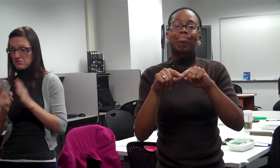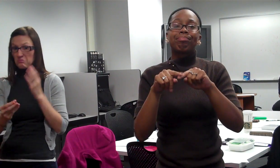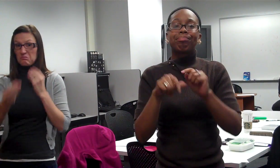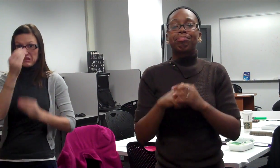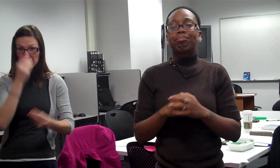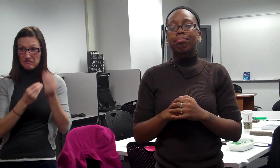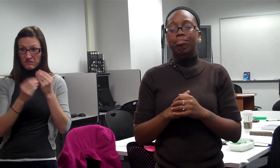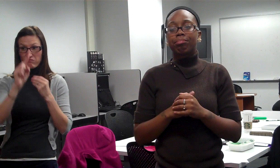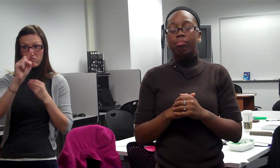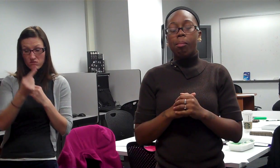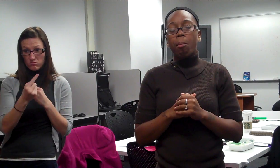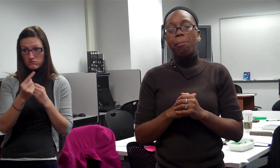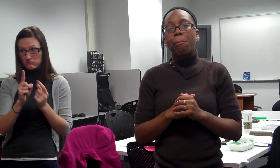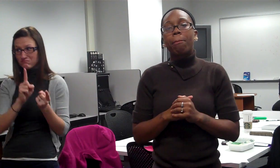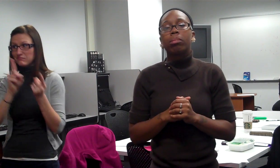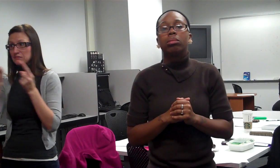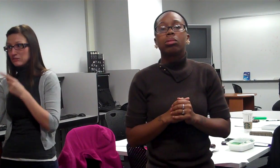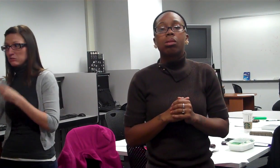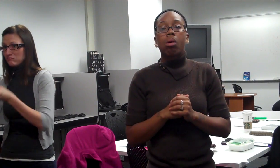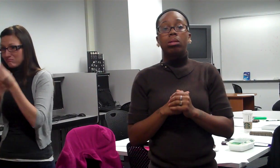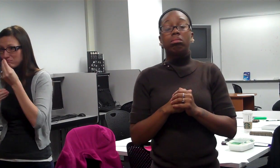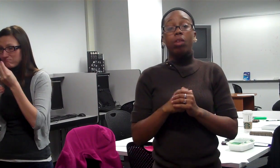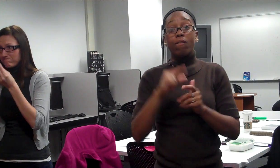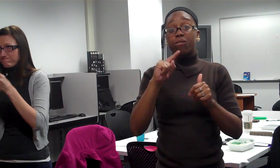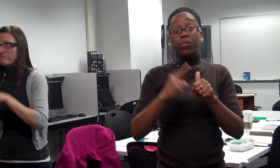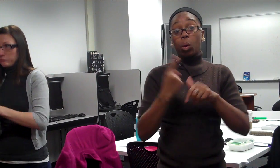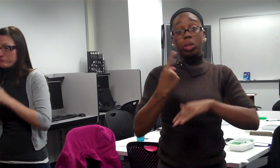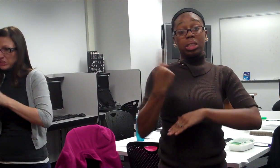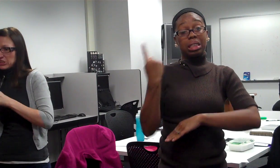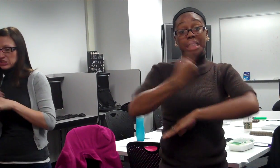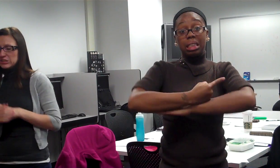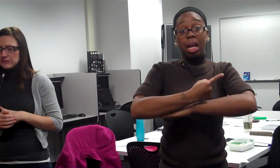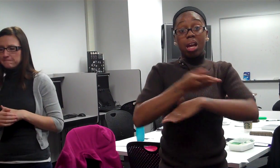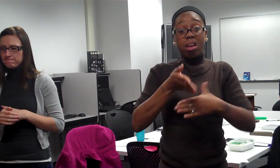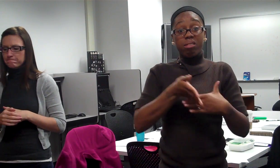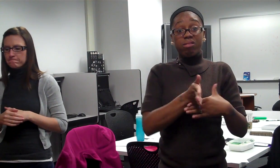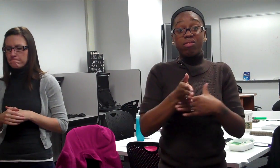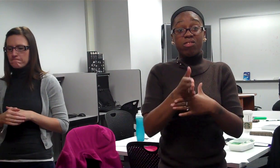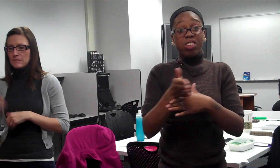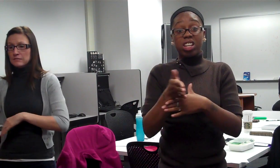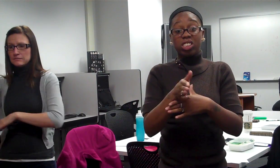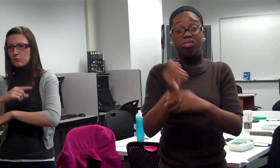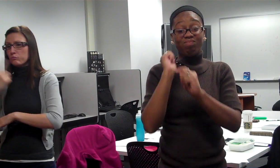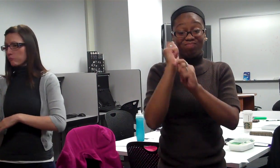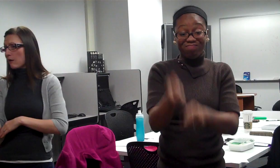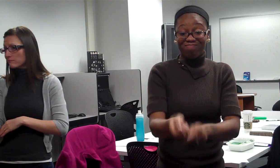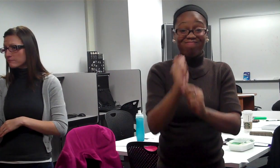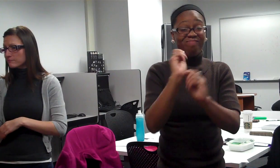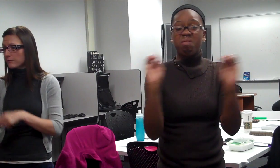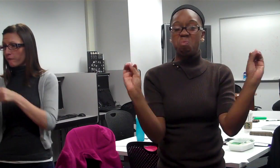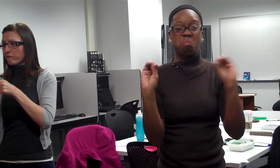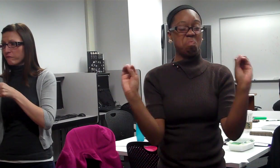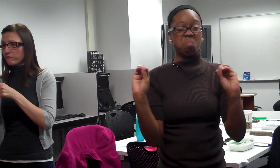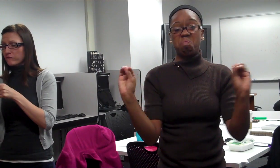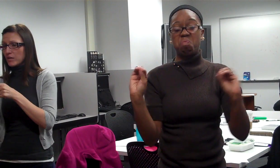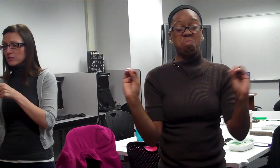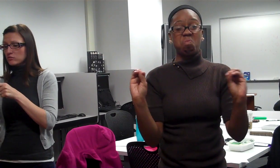first day, no one caught any fish. So it was really disappointing, because every year the fishing has